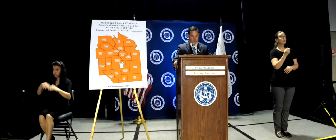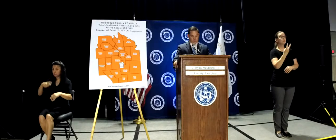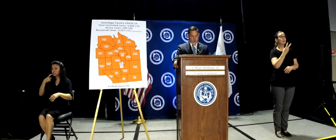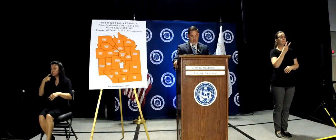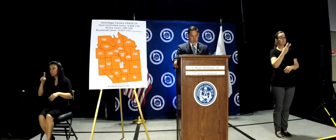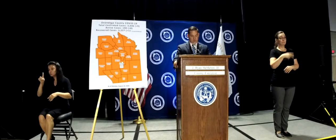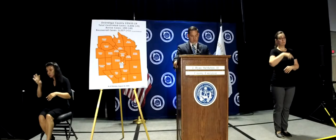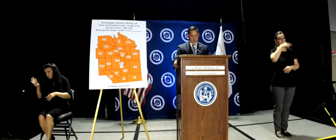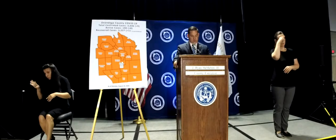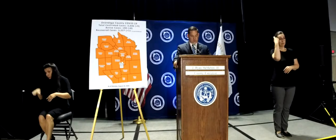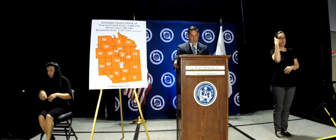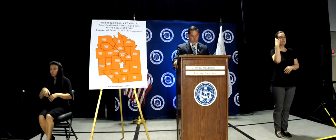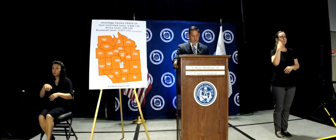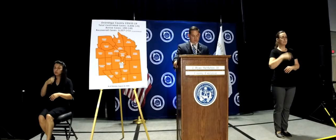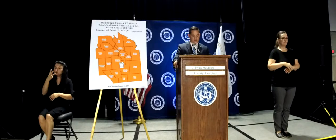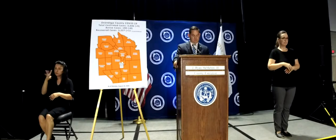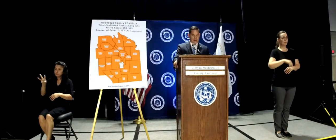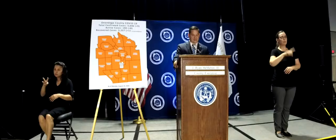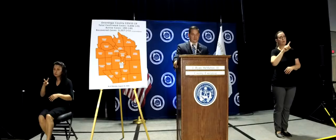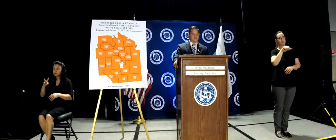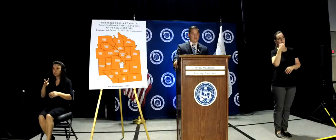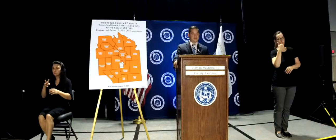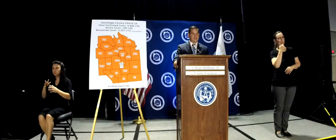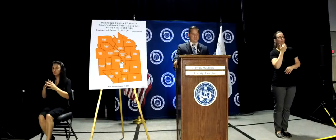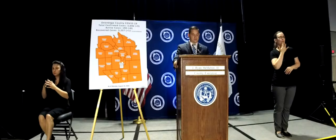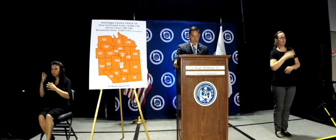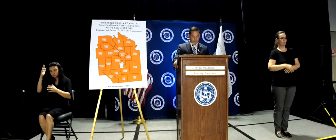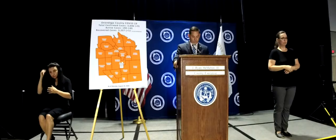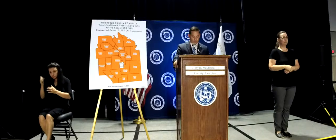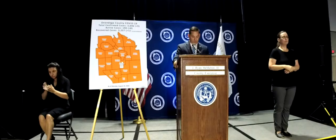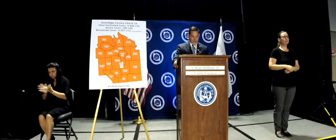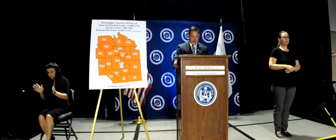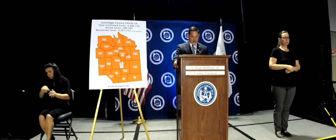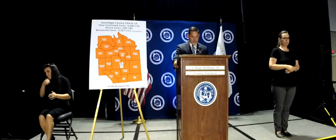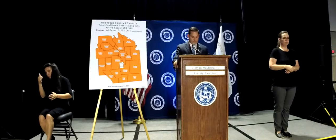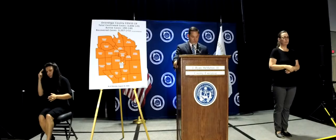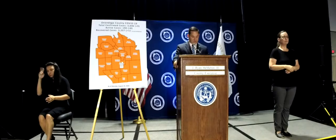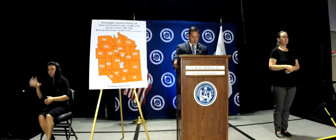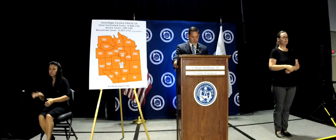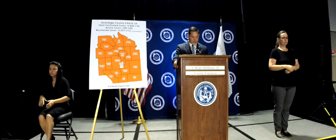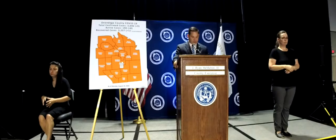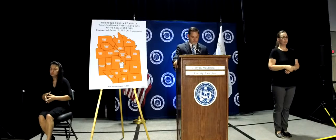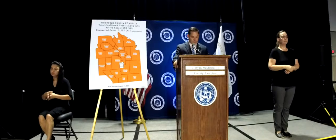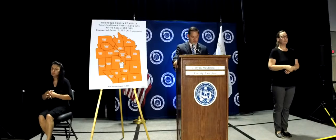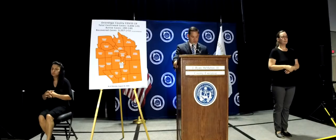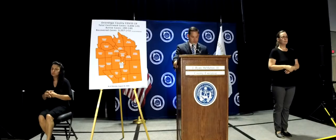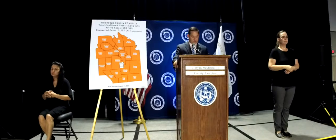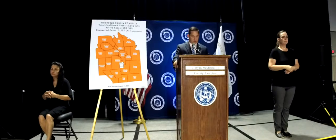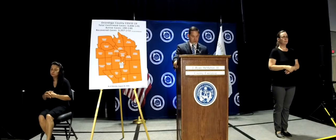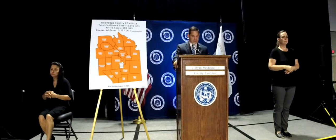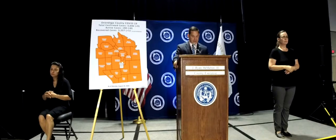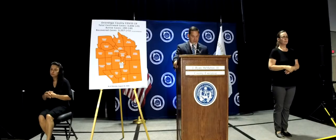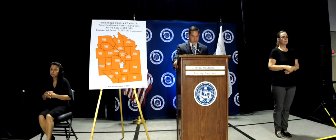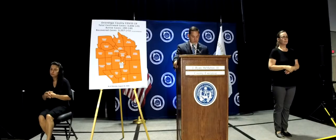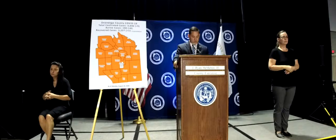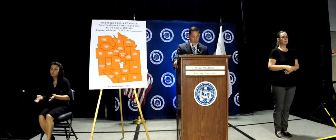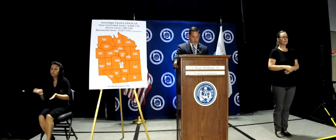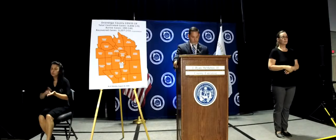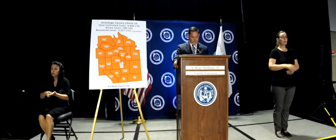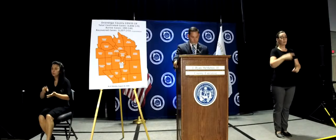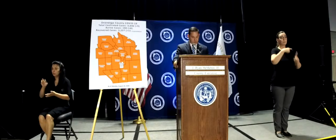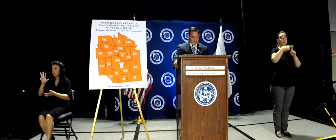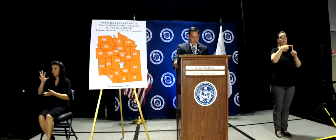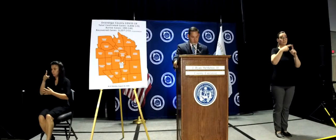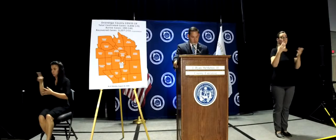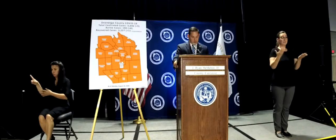Overall, we've had 3,646 positive cases, up 9 since yesterday. I think yesterday we had 9 cases as